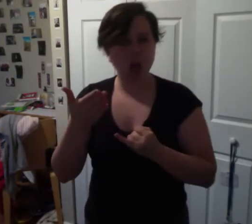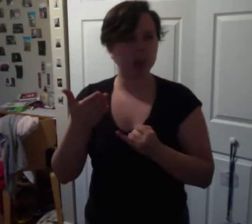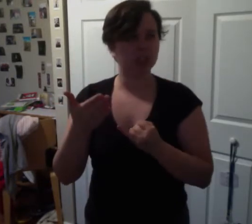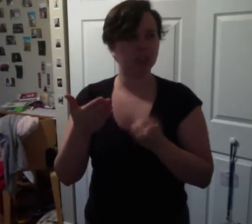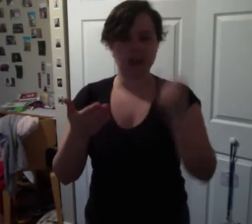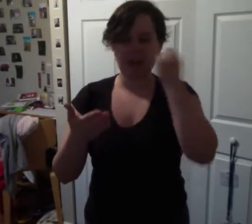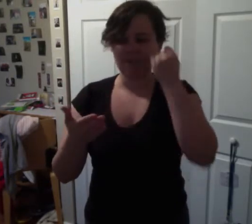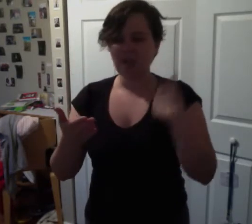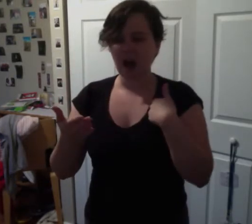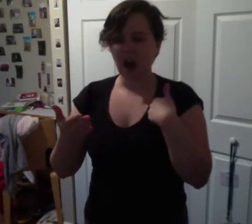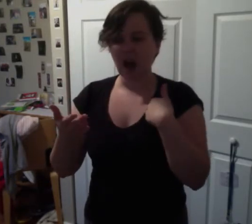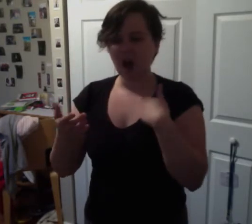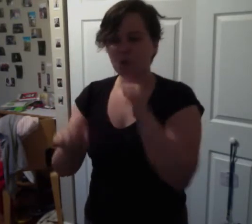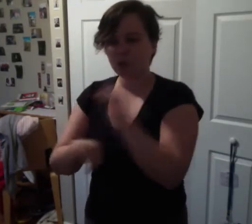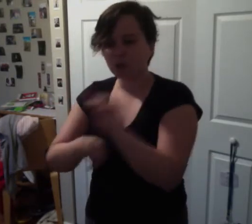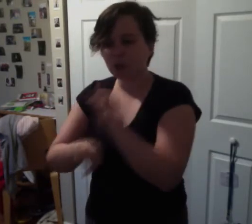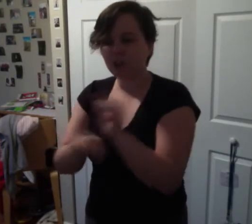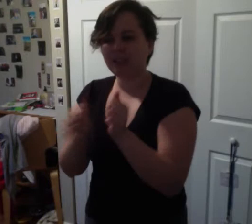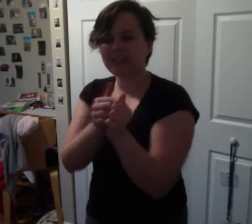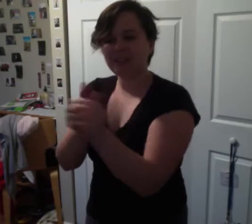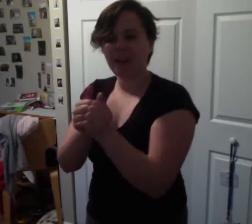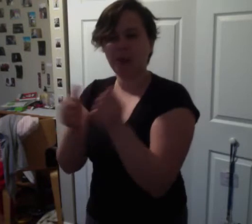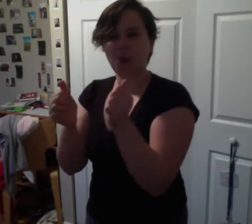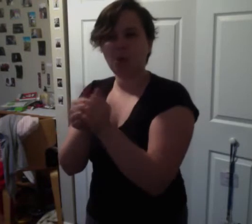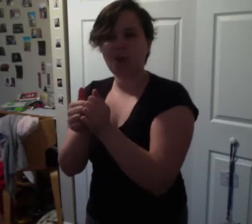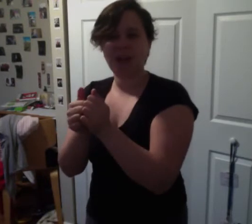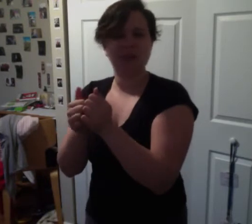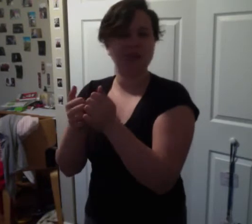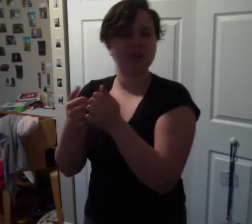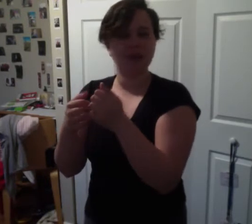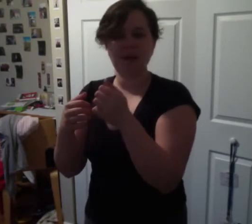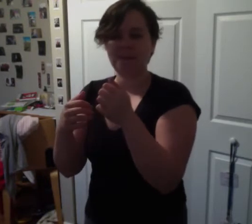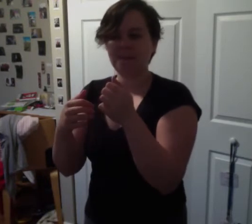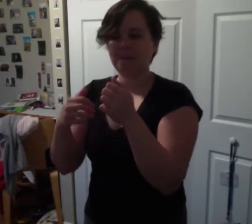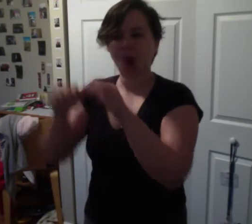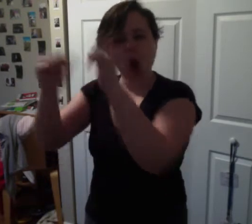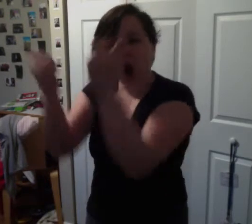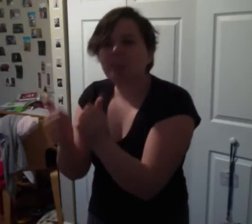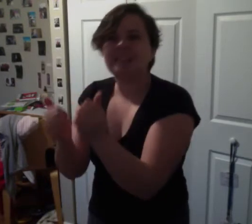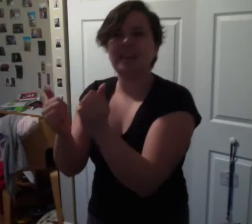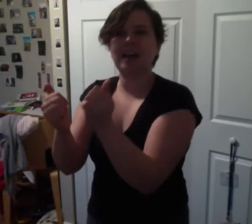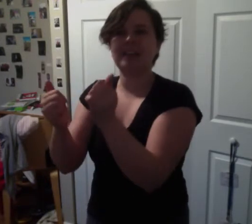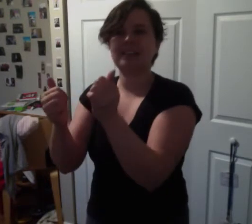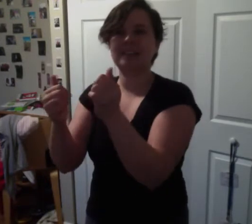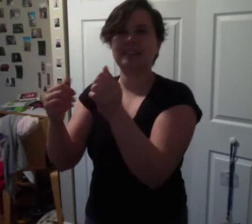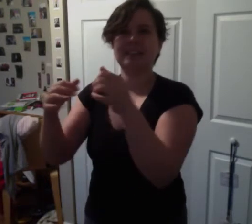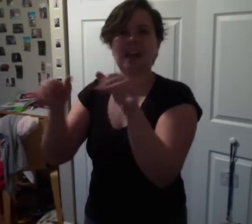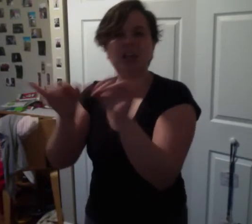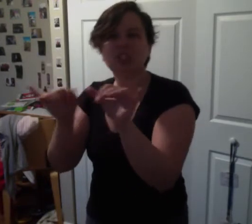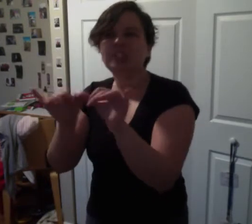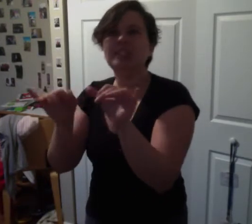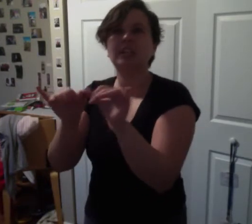engineers, real estate finance people, that us together might be able to kind of think in more complicated ways about